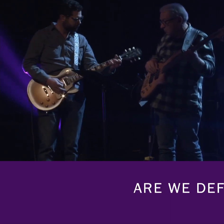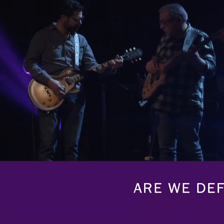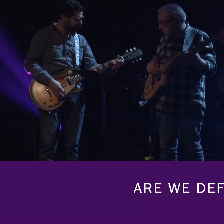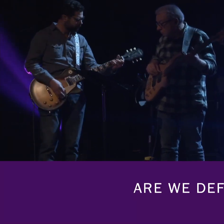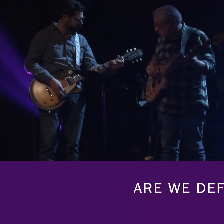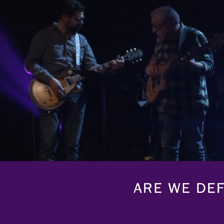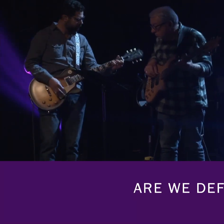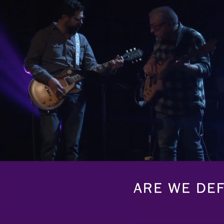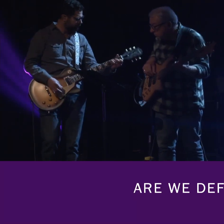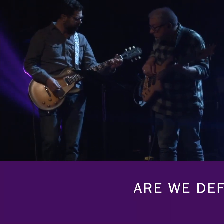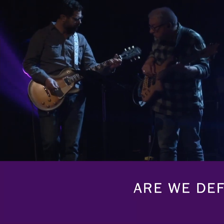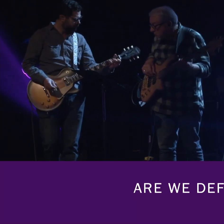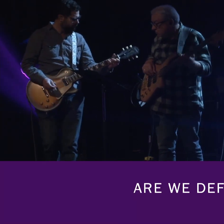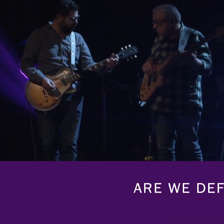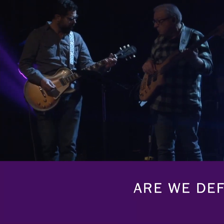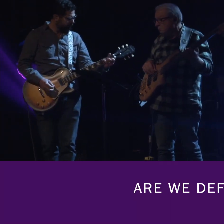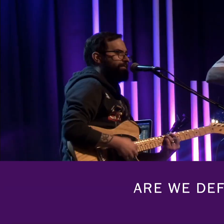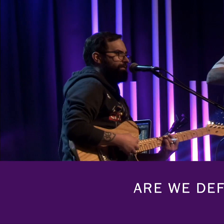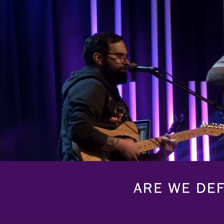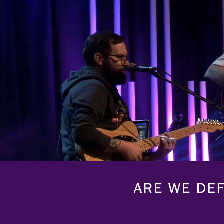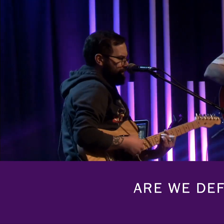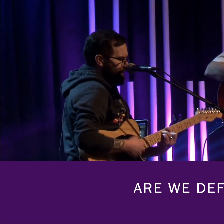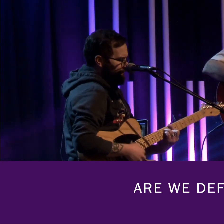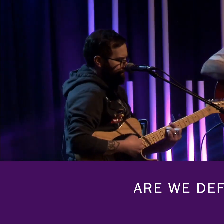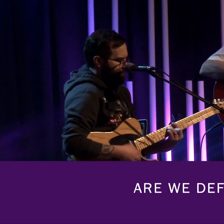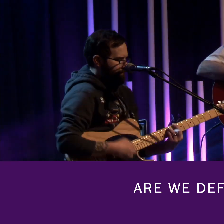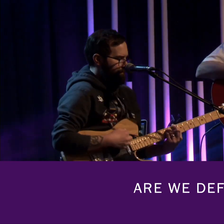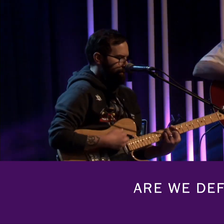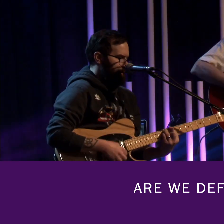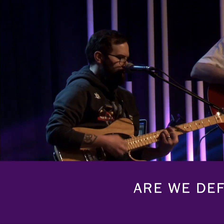Are we defending life